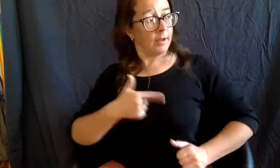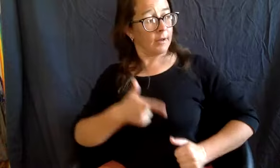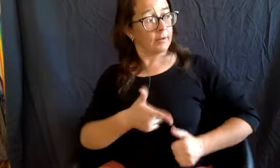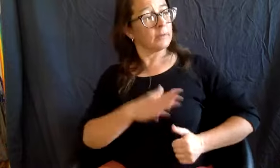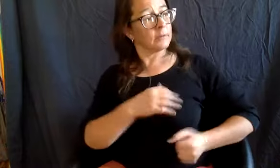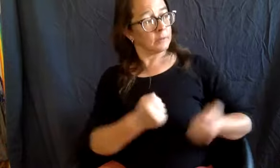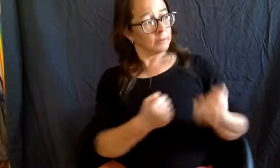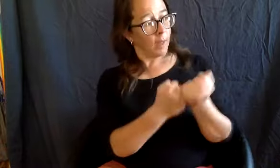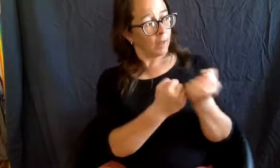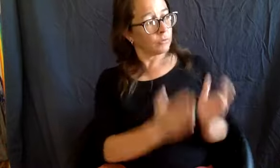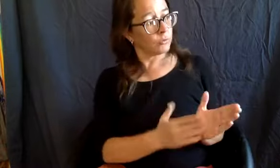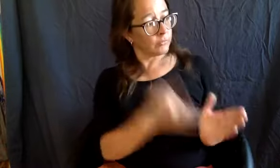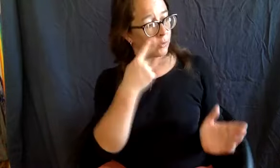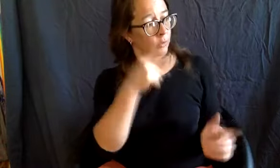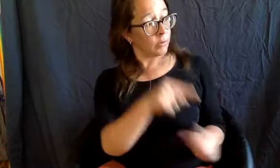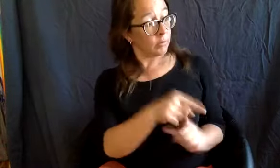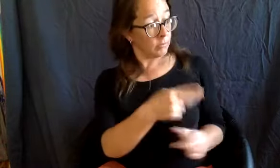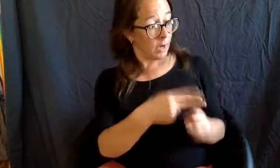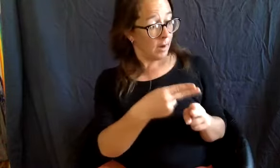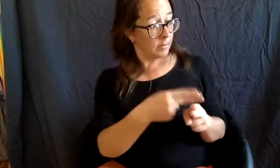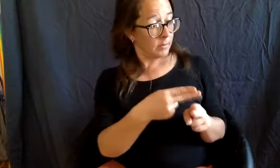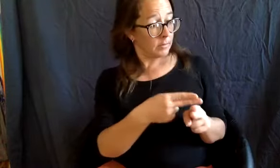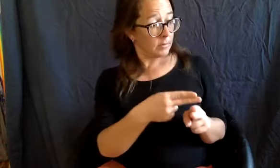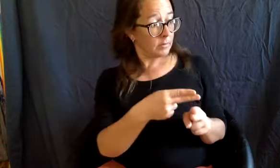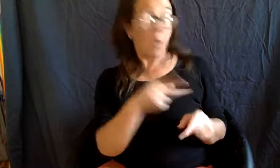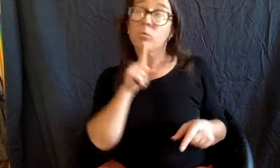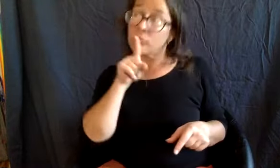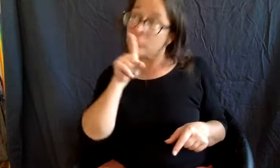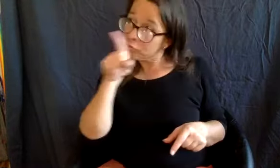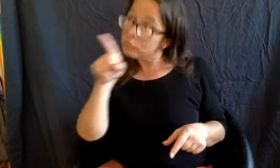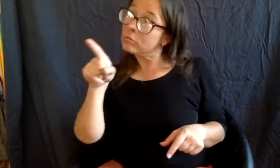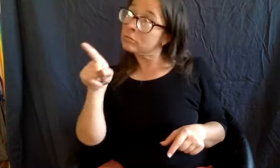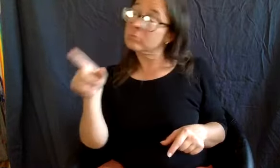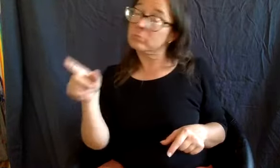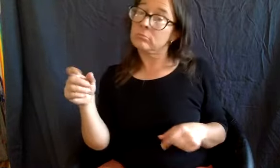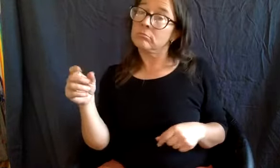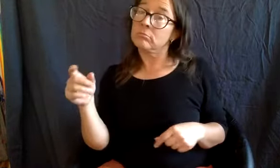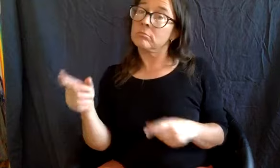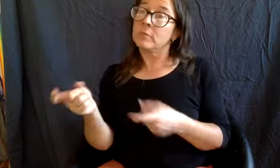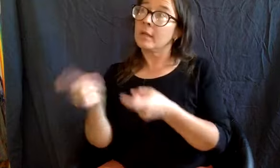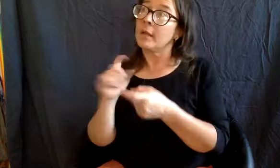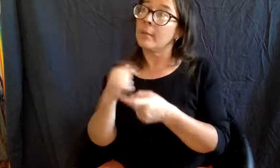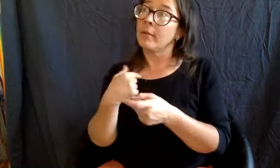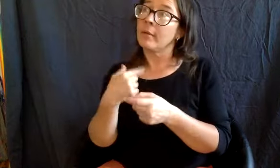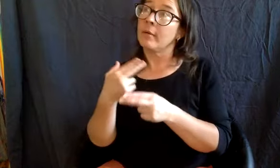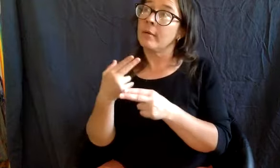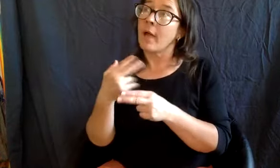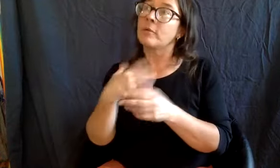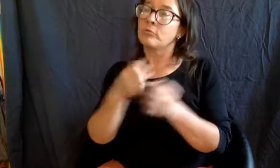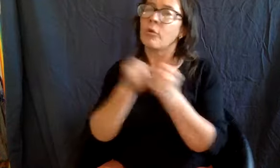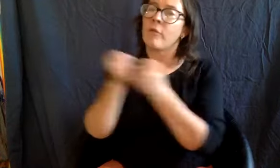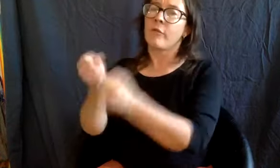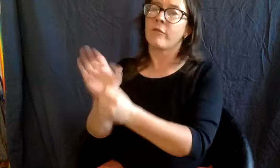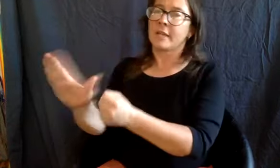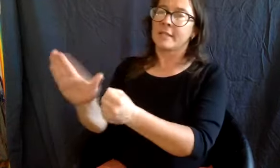little side job for a neighbor or something like that, and he wanted to know if I'd like to do it. And I said, yes, I'd like to do it. And I was about an inch away for asking for